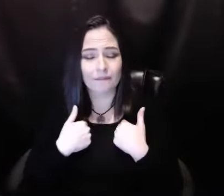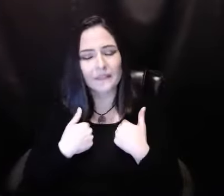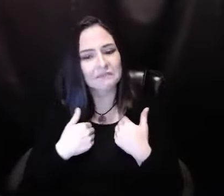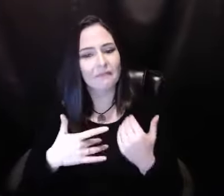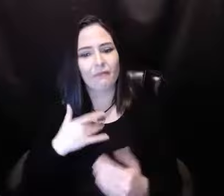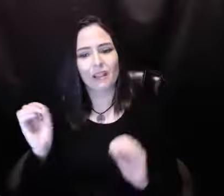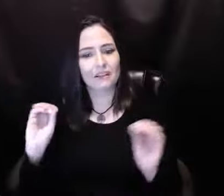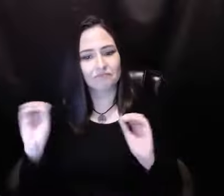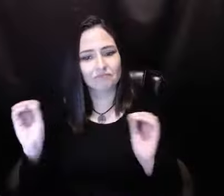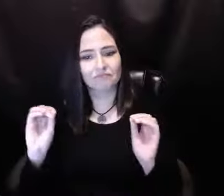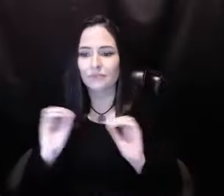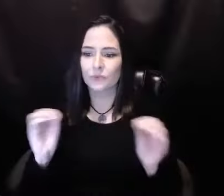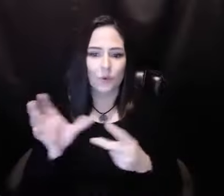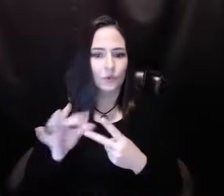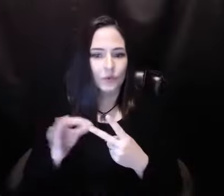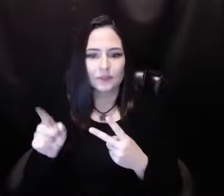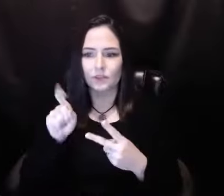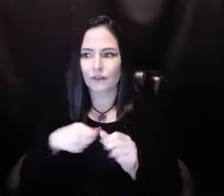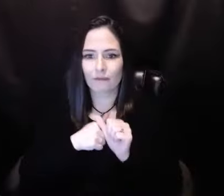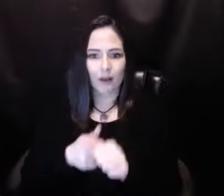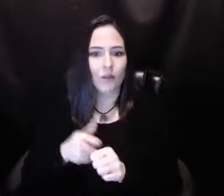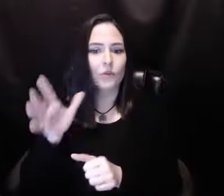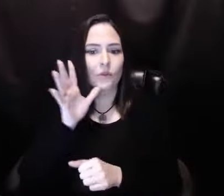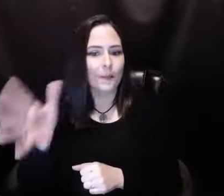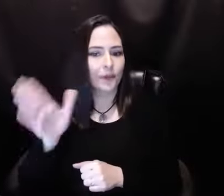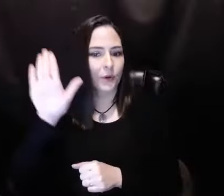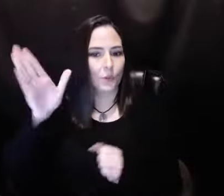for my mother to have choices. She didn't have choices.